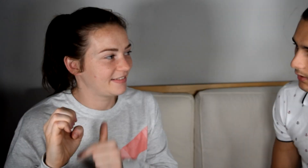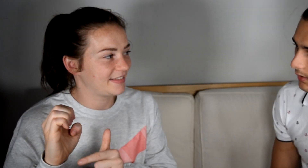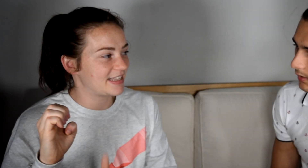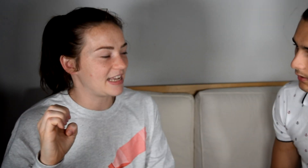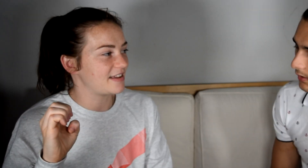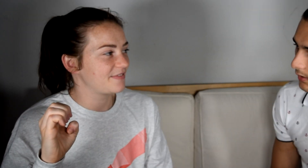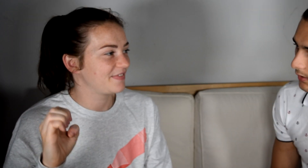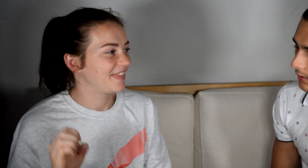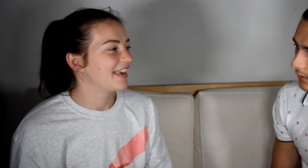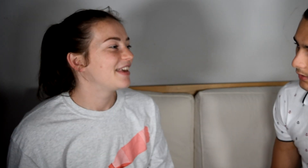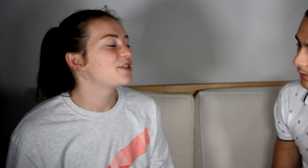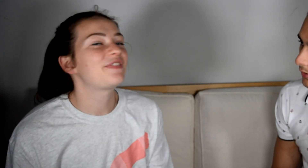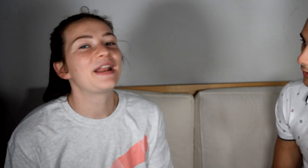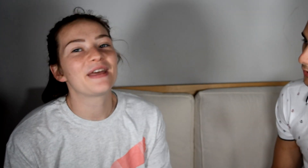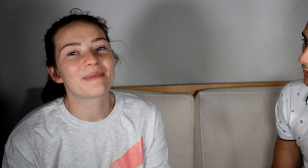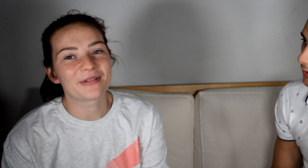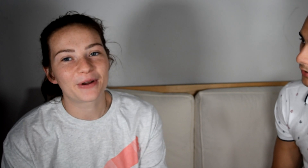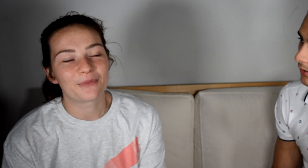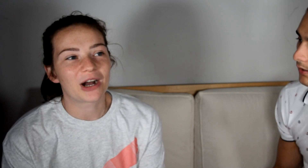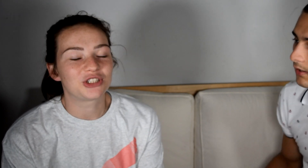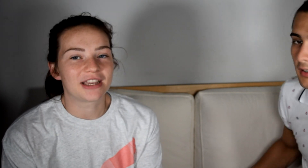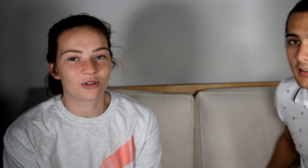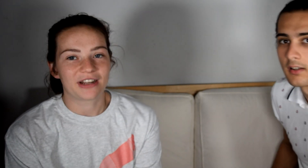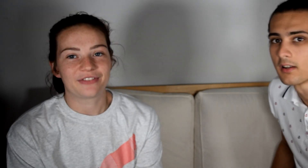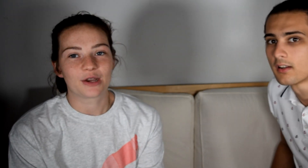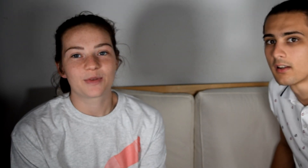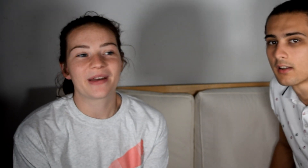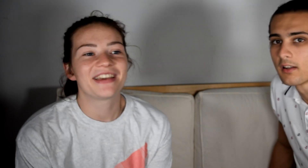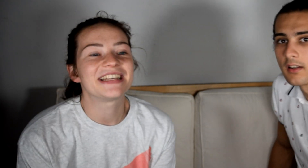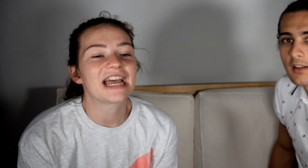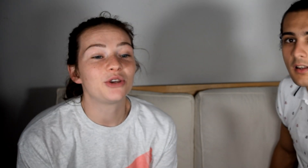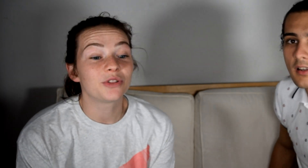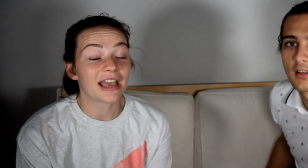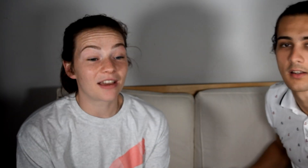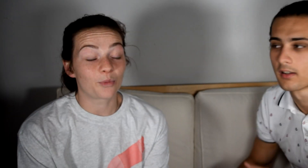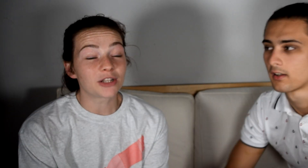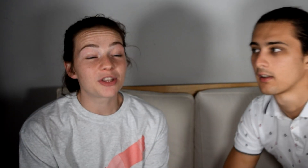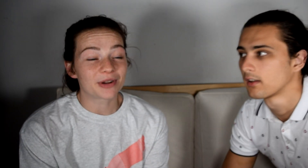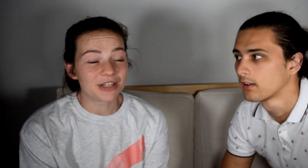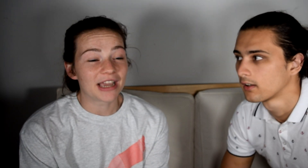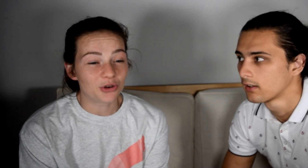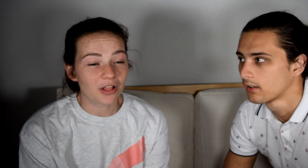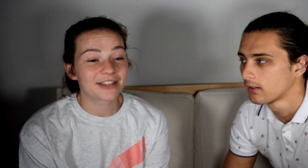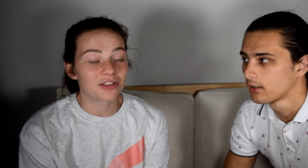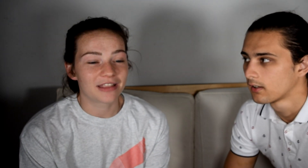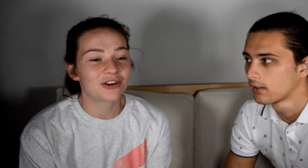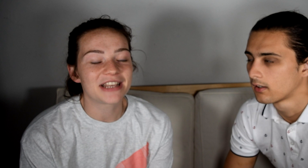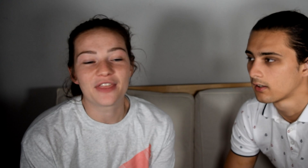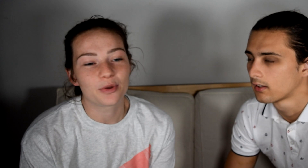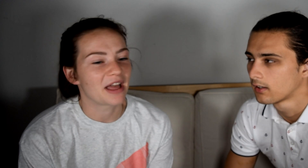It's an E. So the funny thing about watching and learning finger spelling is that you'll like watch the person and you'll collect all the letters and then you'll be like, I